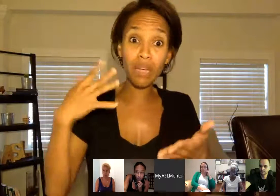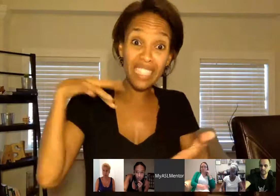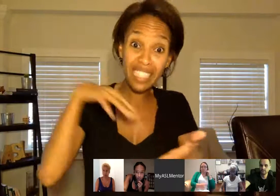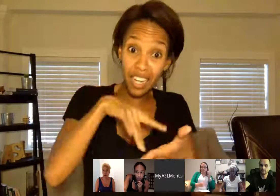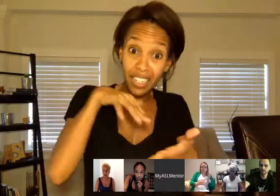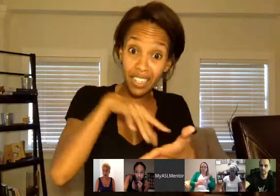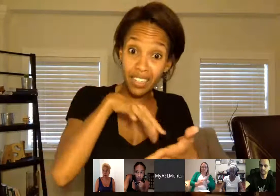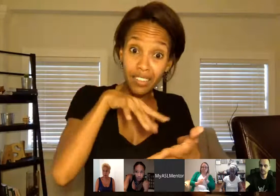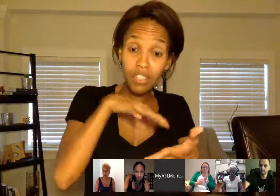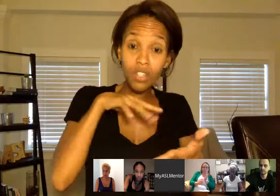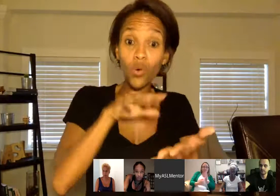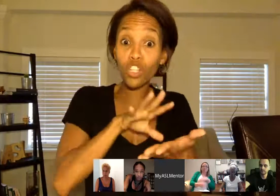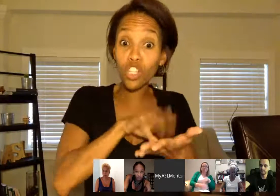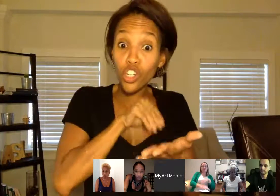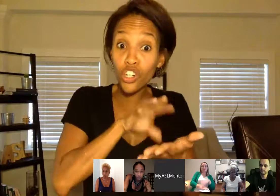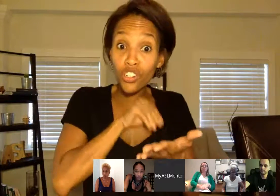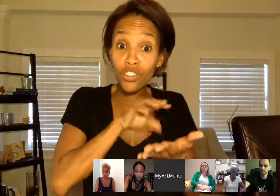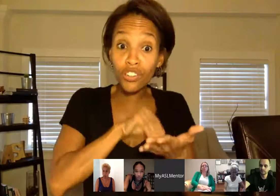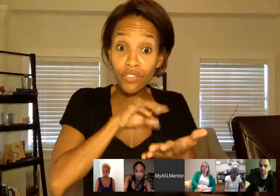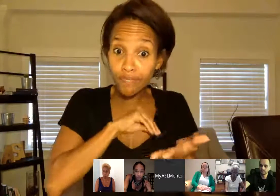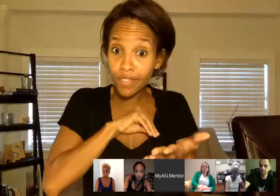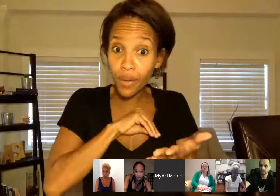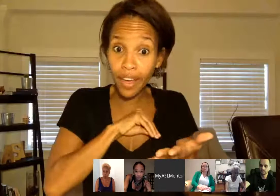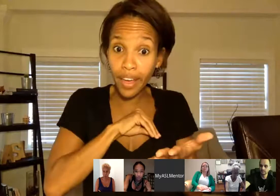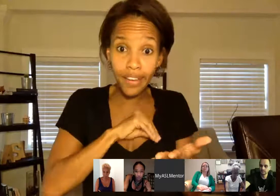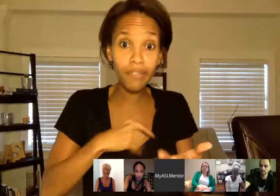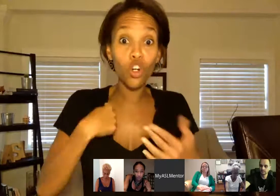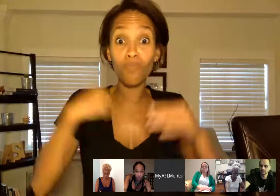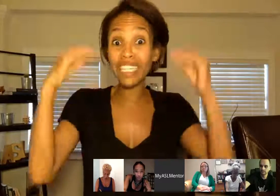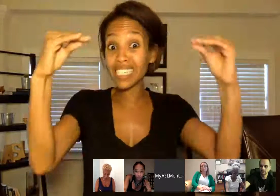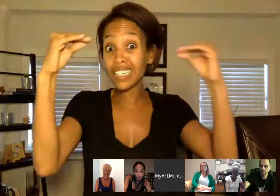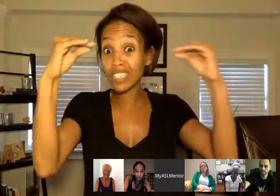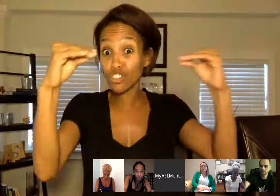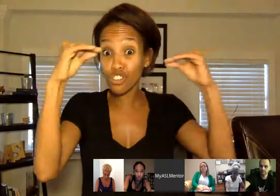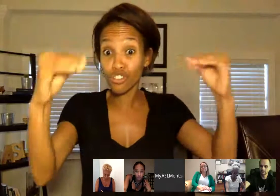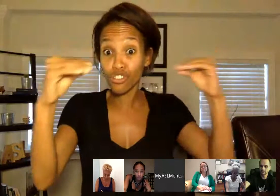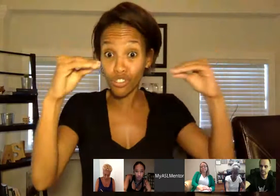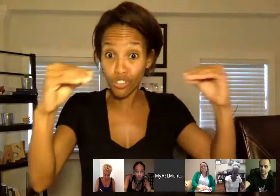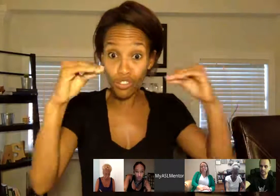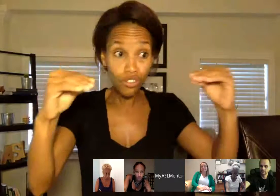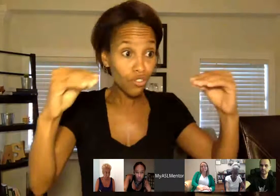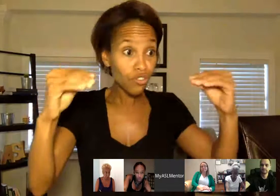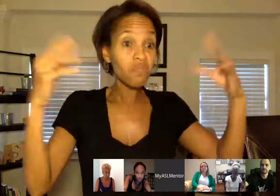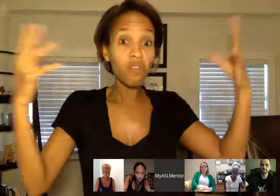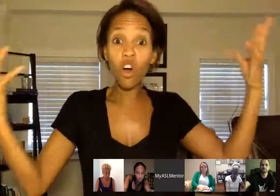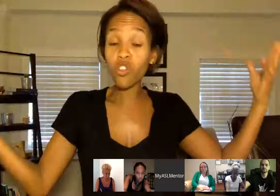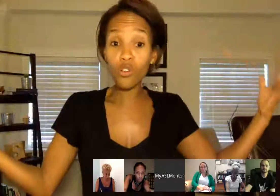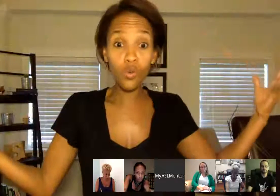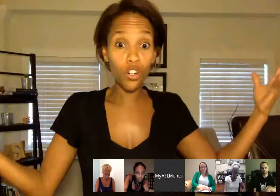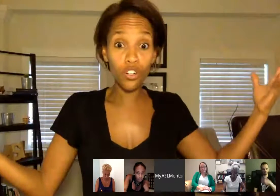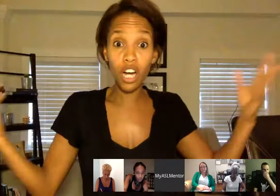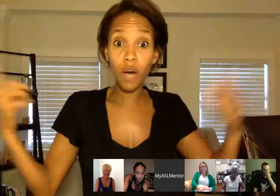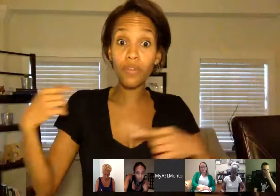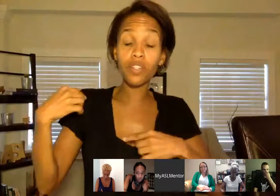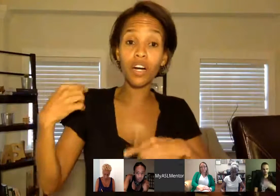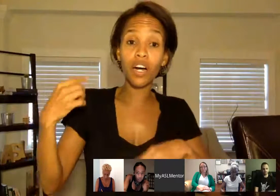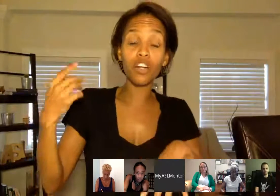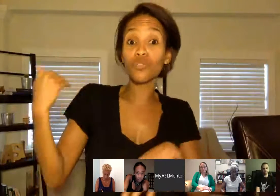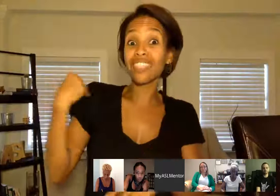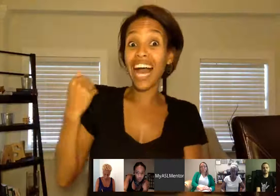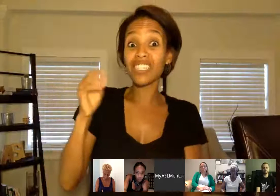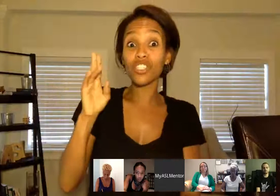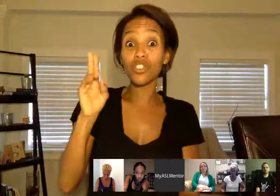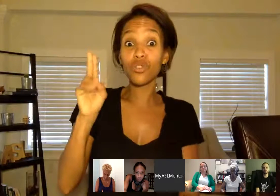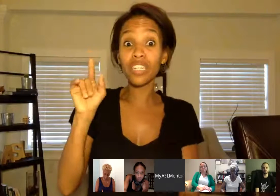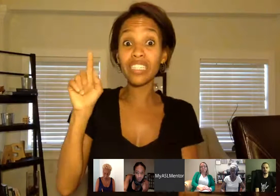do maybe study or learn, okay, or me teach. All those work. I'll